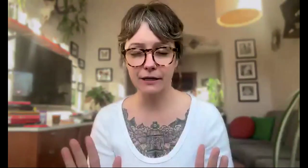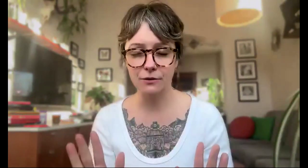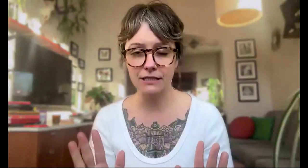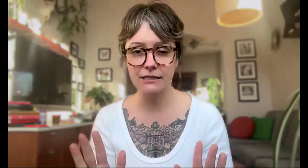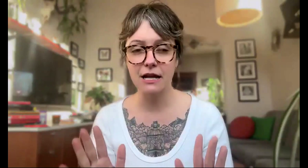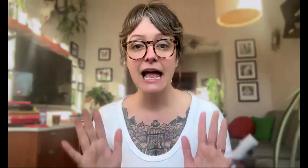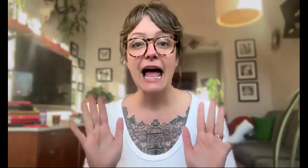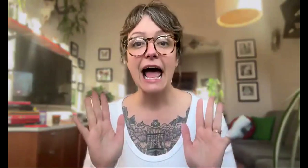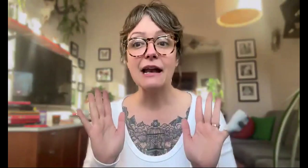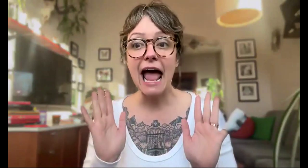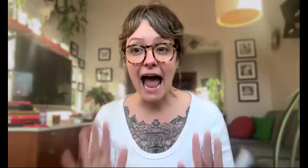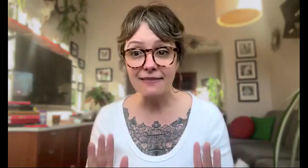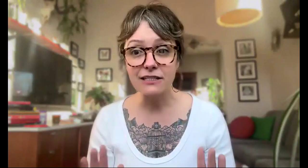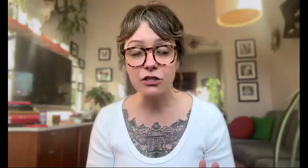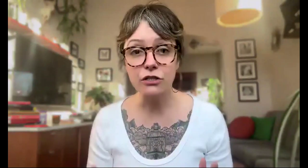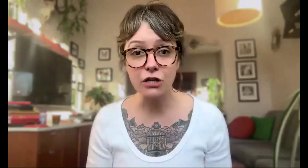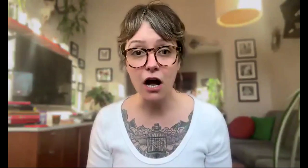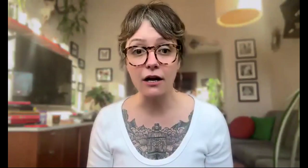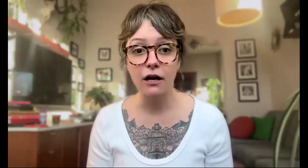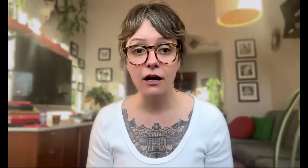great sources, and add that to your song.